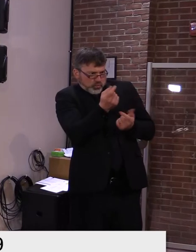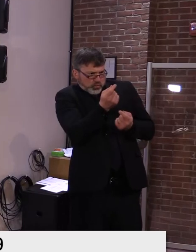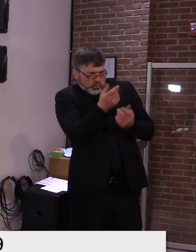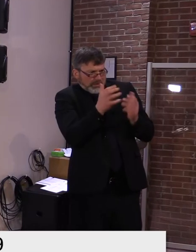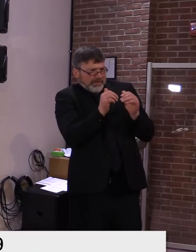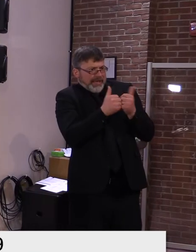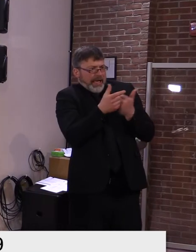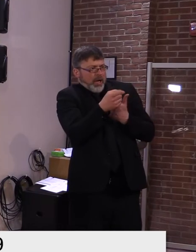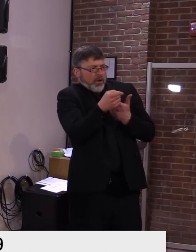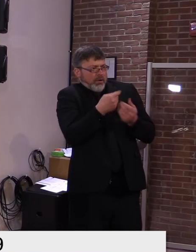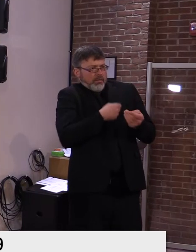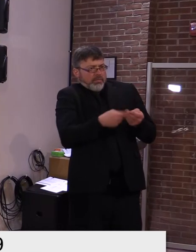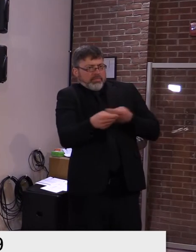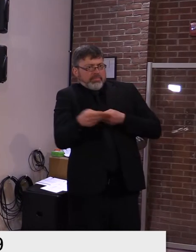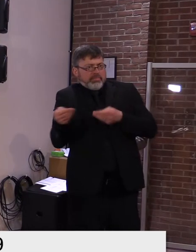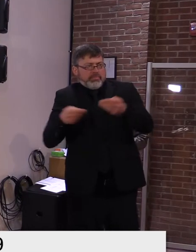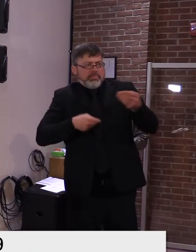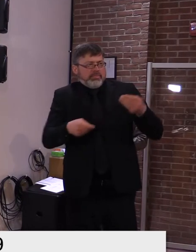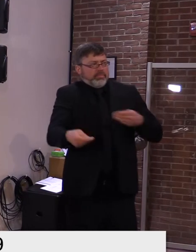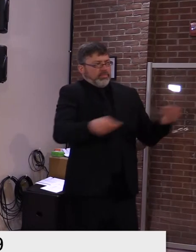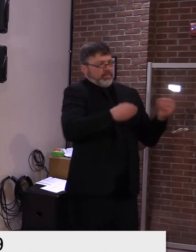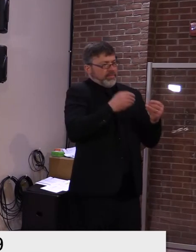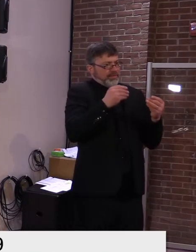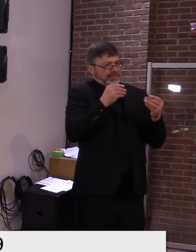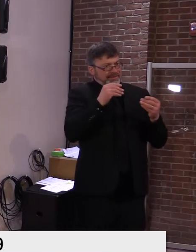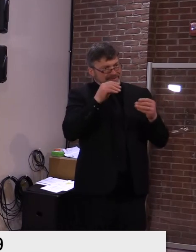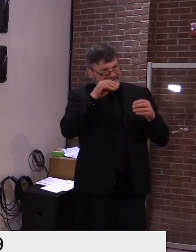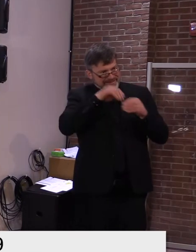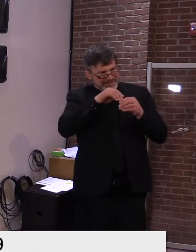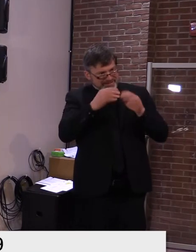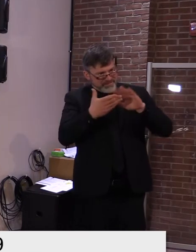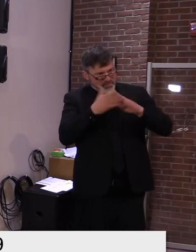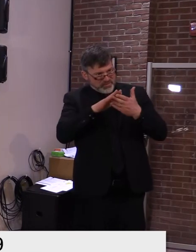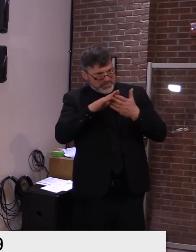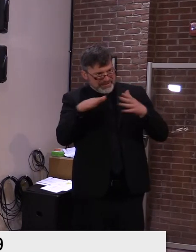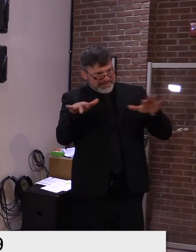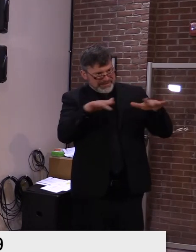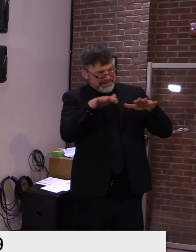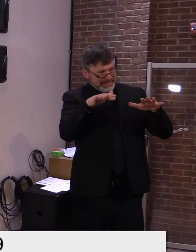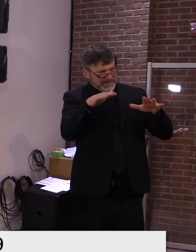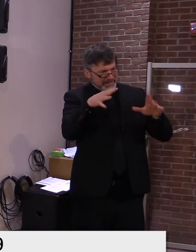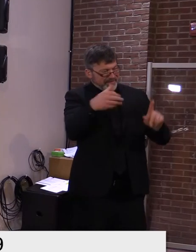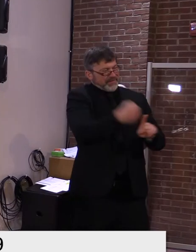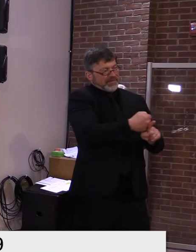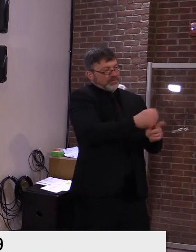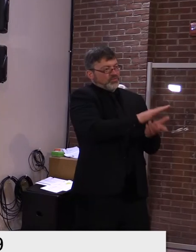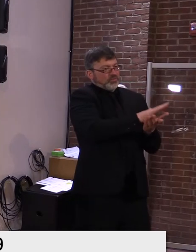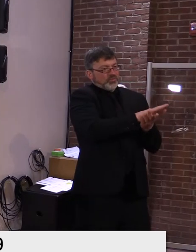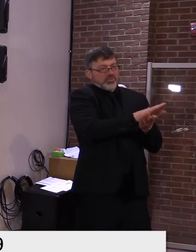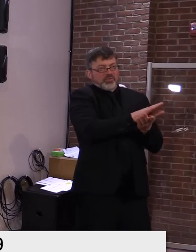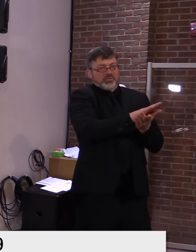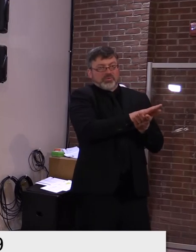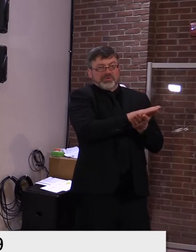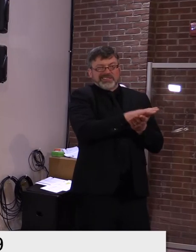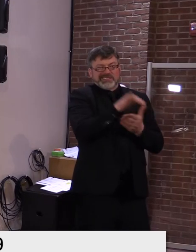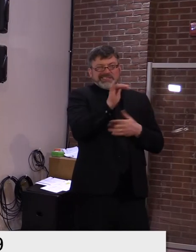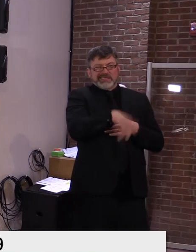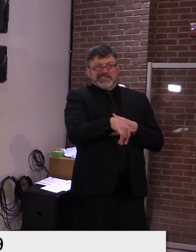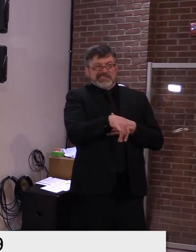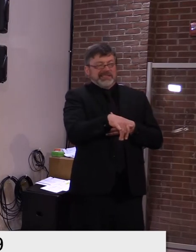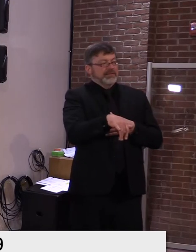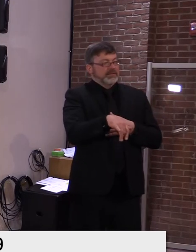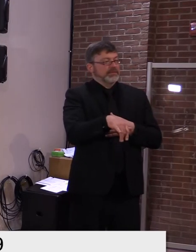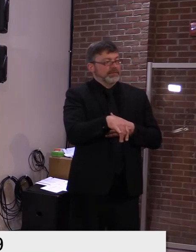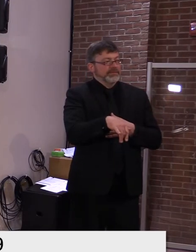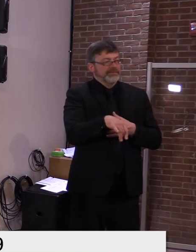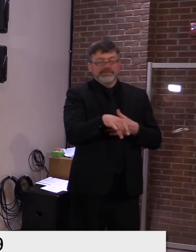spread, then there's active activity of the virus within the community, meaning there may be some things that